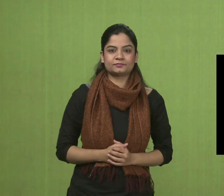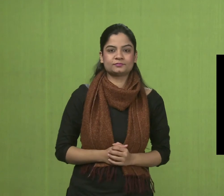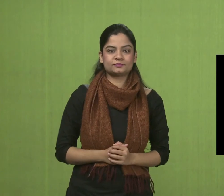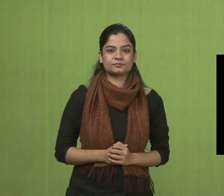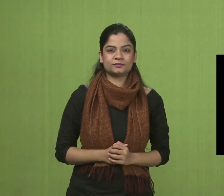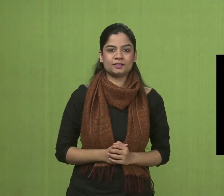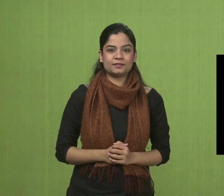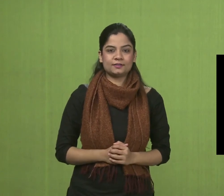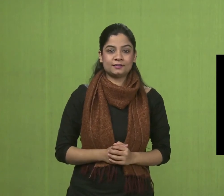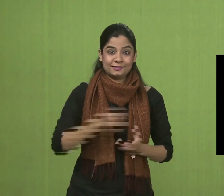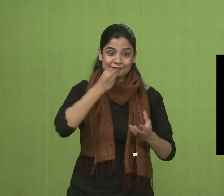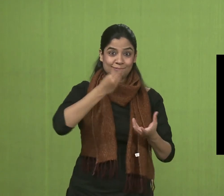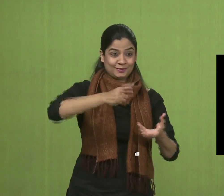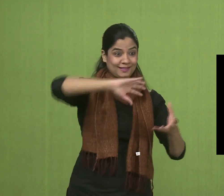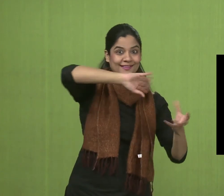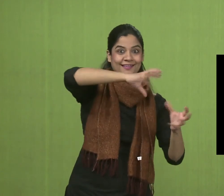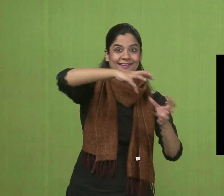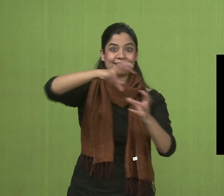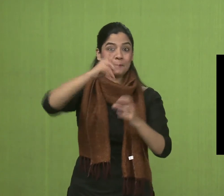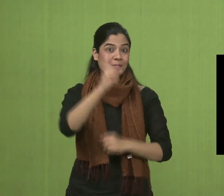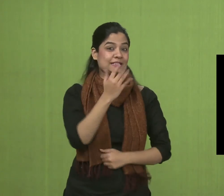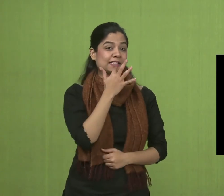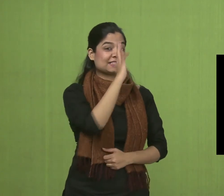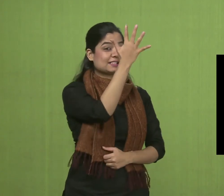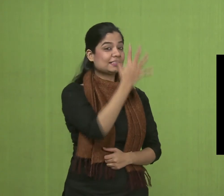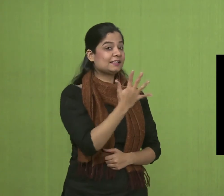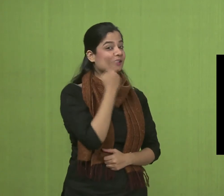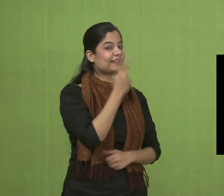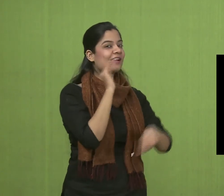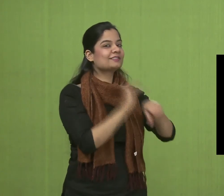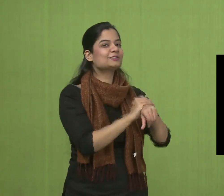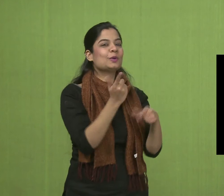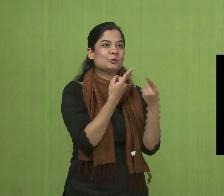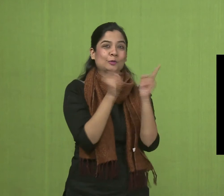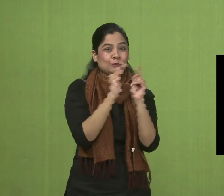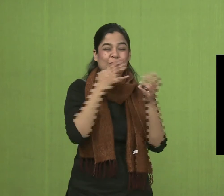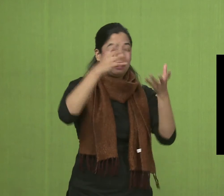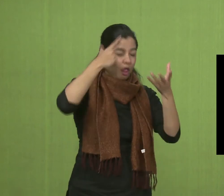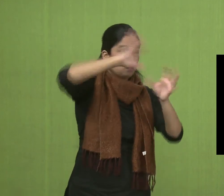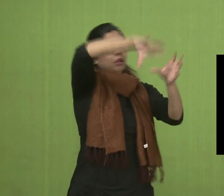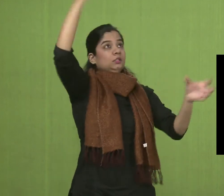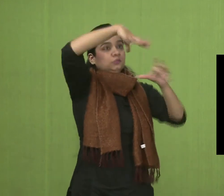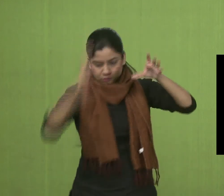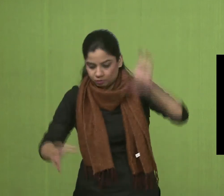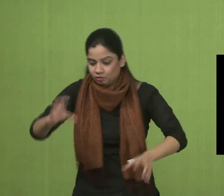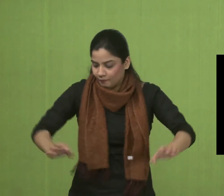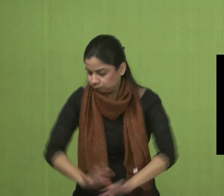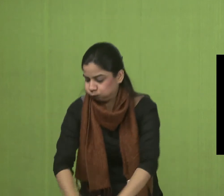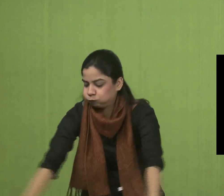Have transparent containers and keep them properly labeled. In a smaller household, if you can't have the time or you